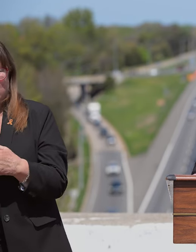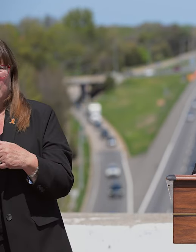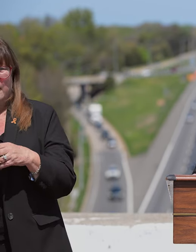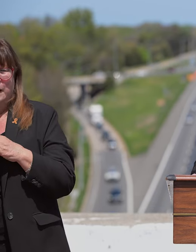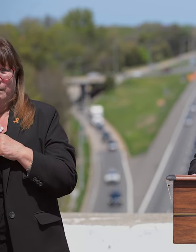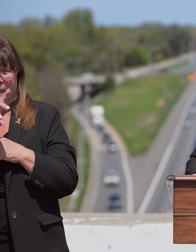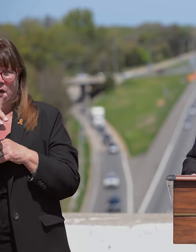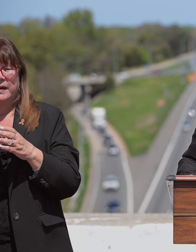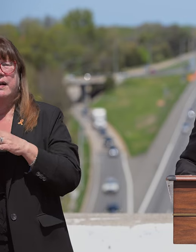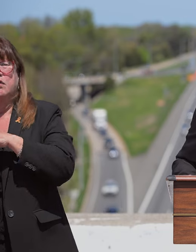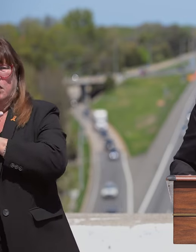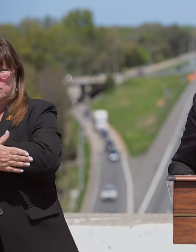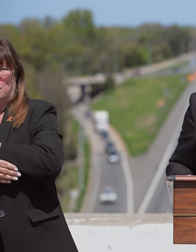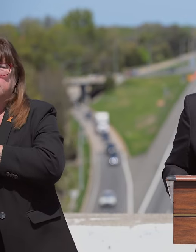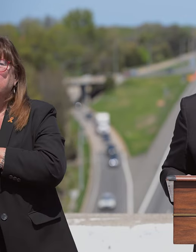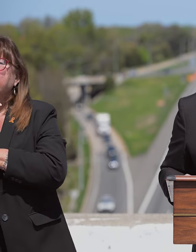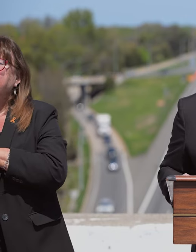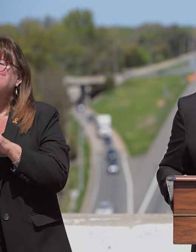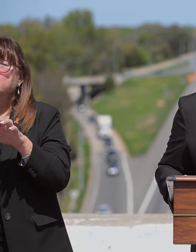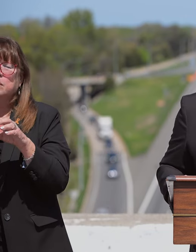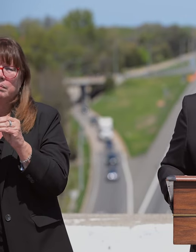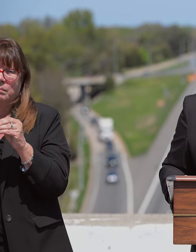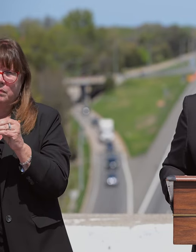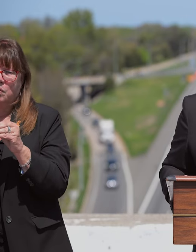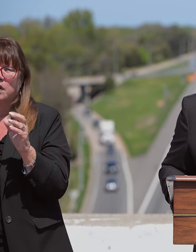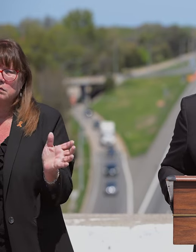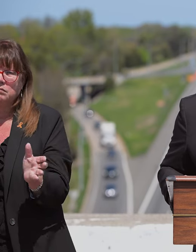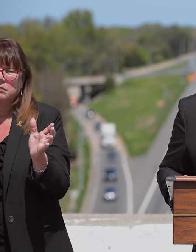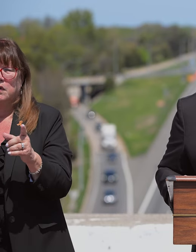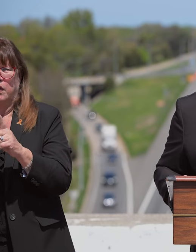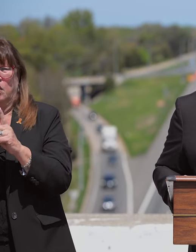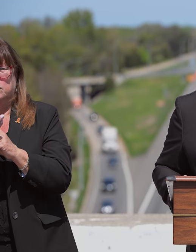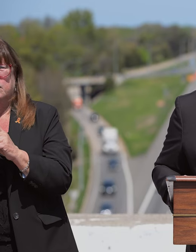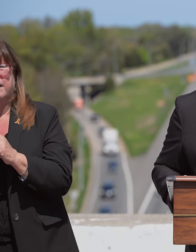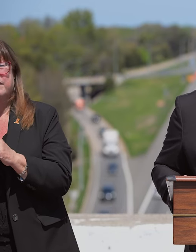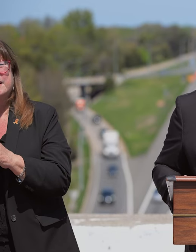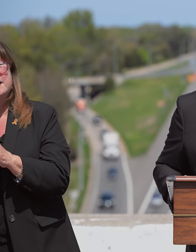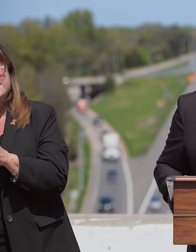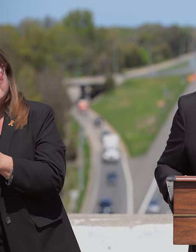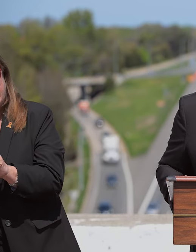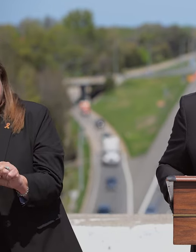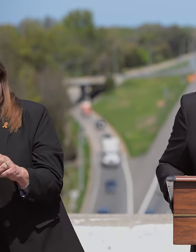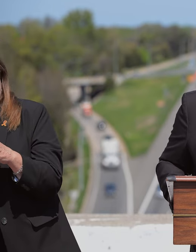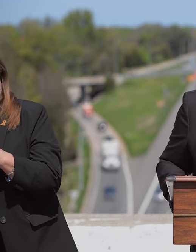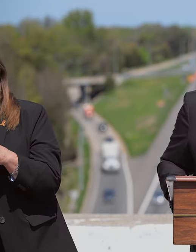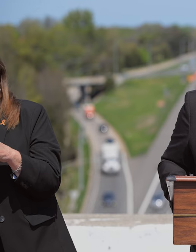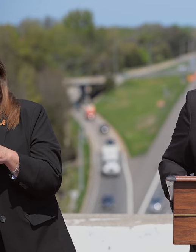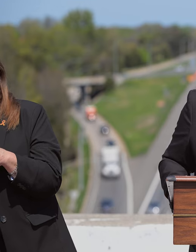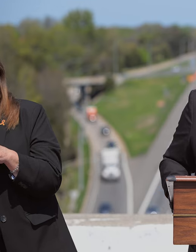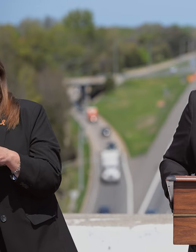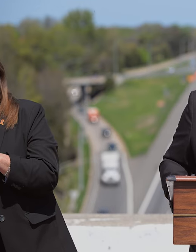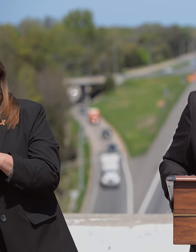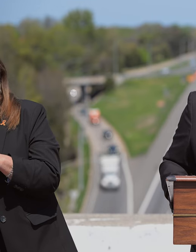this nation. We must do more and continue to foster a culture of safety in the transportation industry.